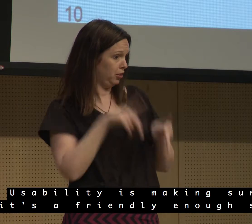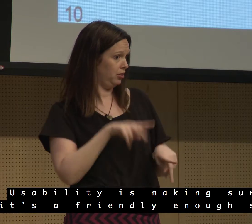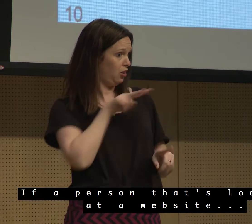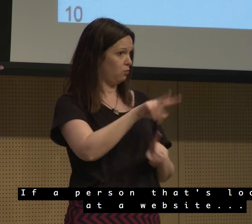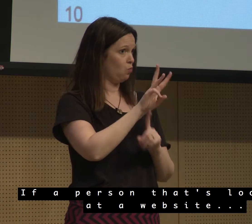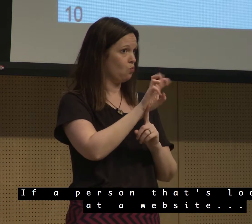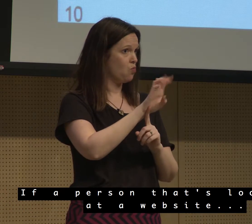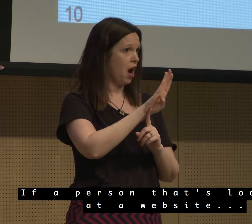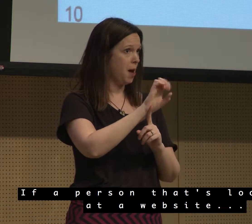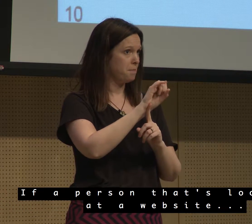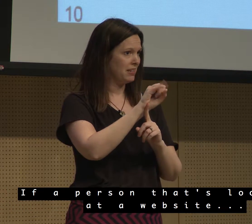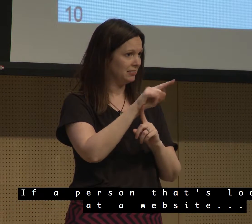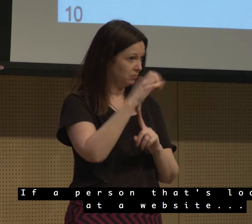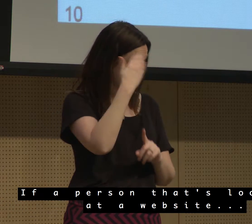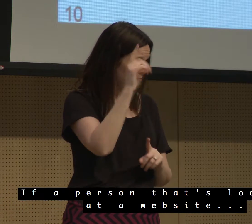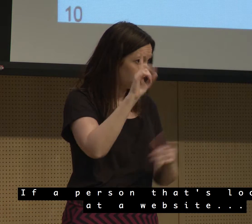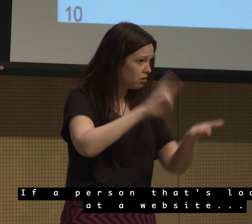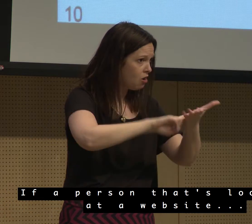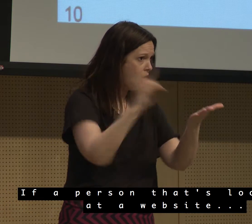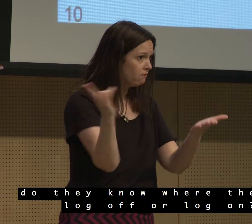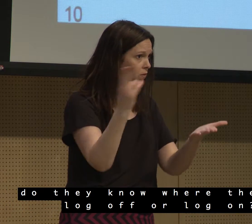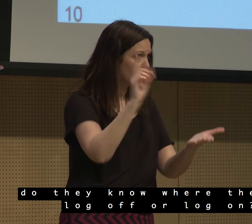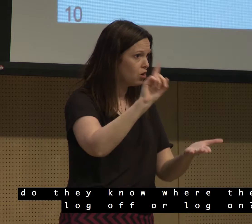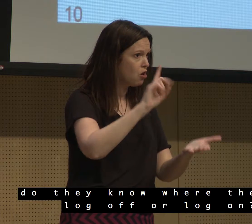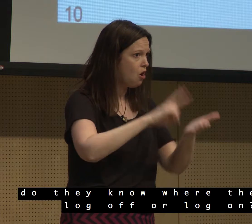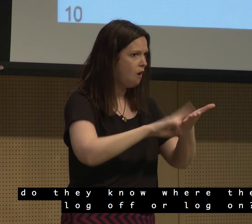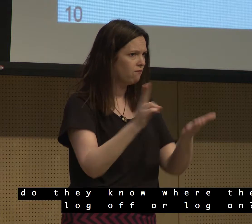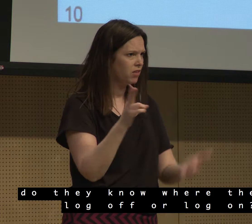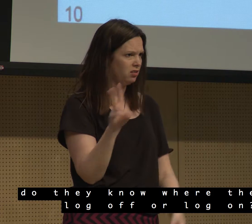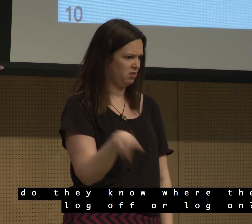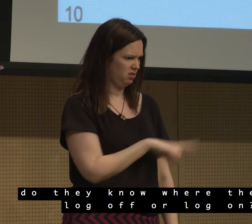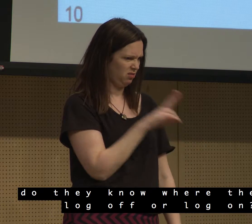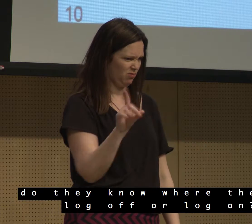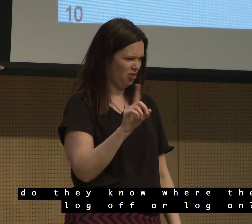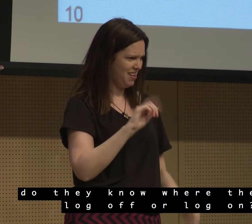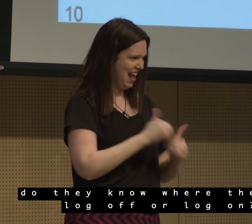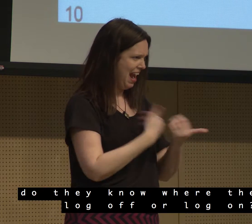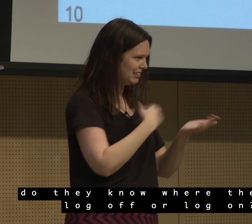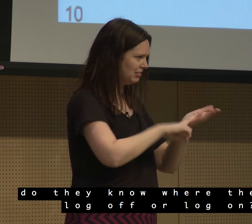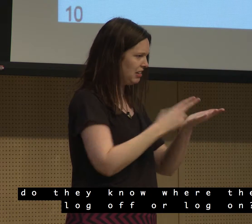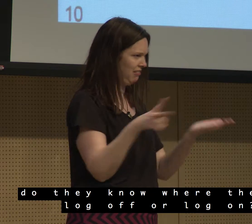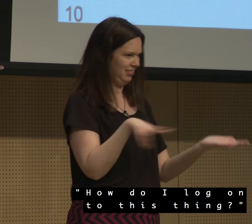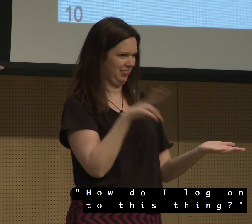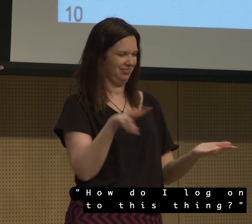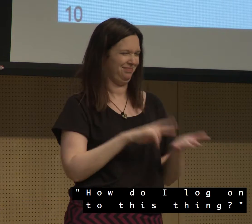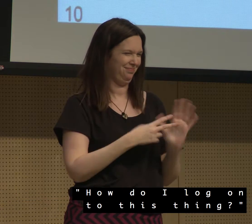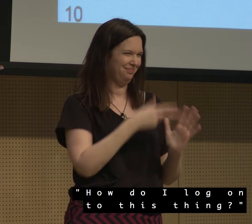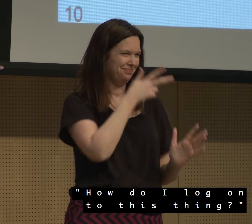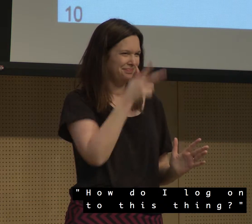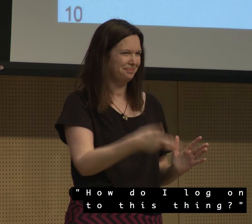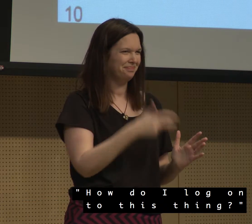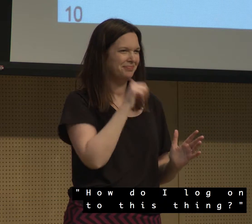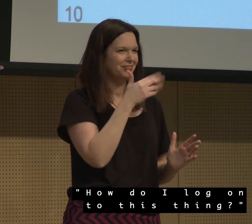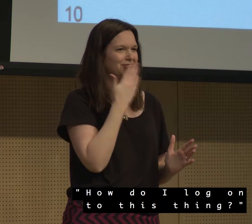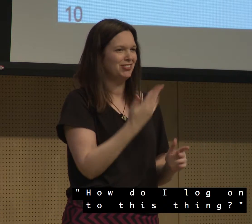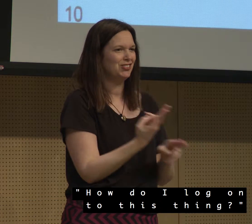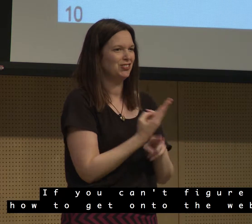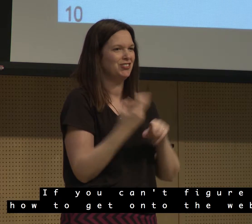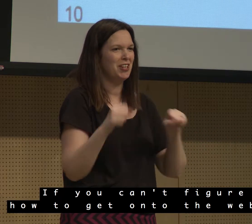enough system. If a person that's looking at a website, do they know where they can log off or log on? How do I log on to this thing? That if